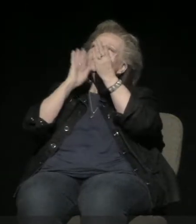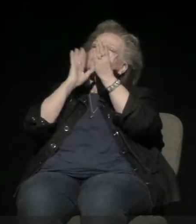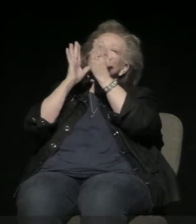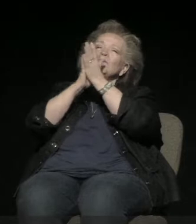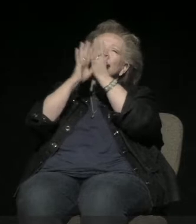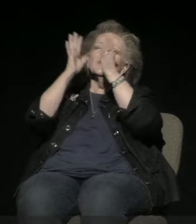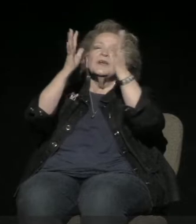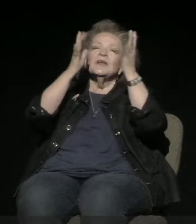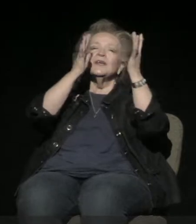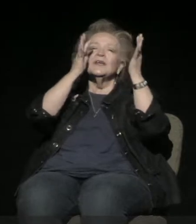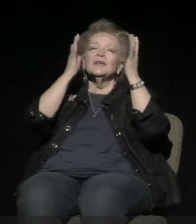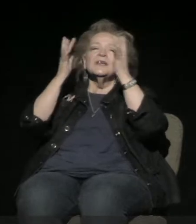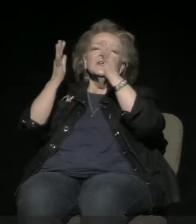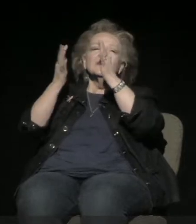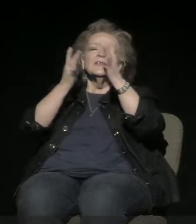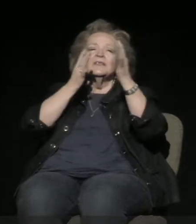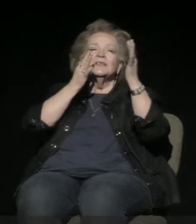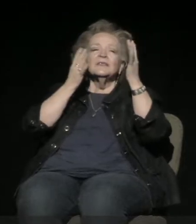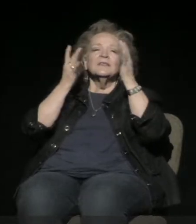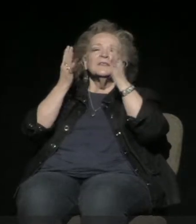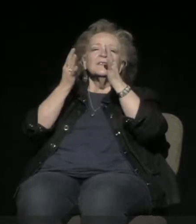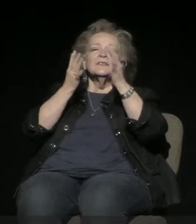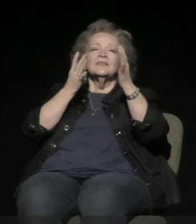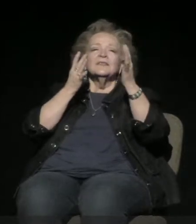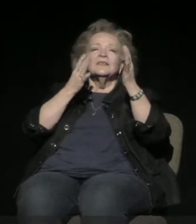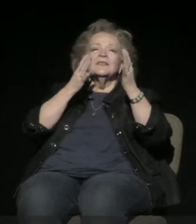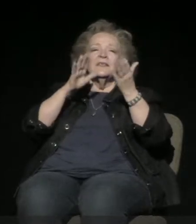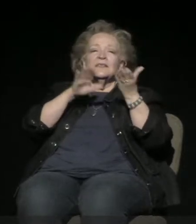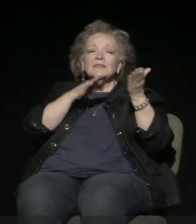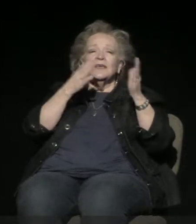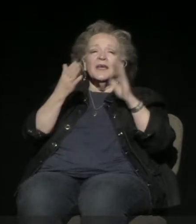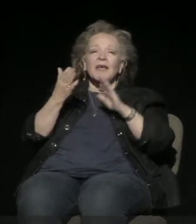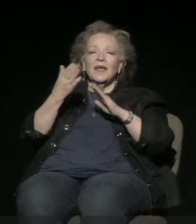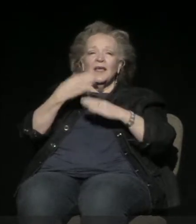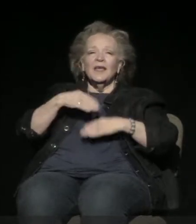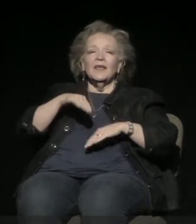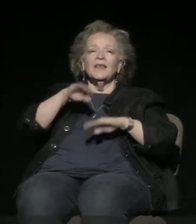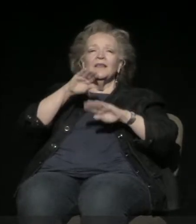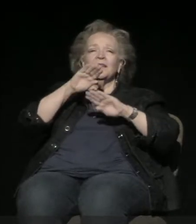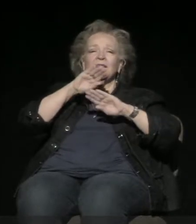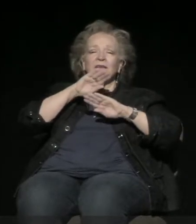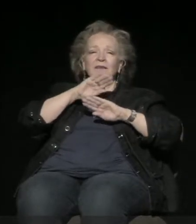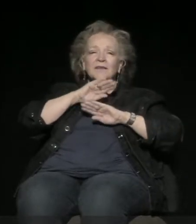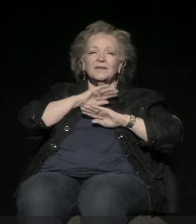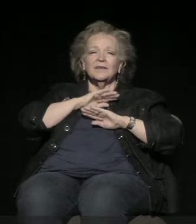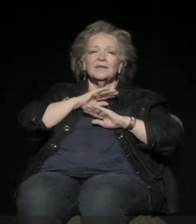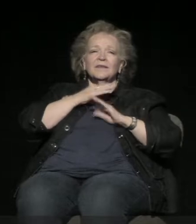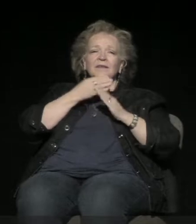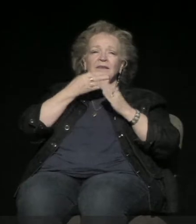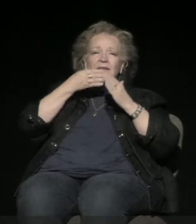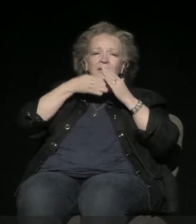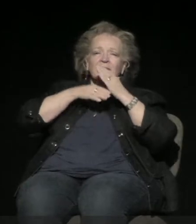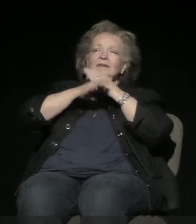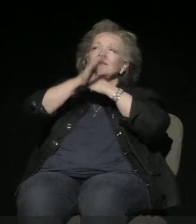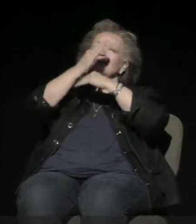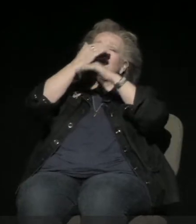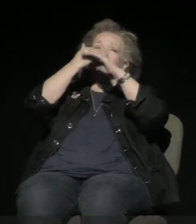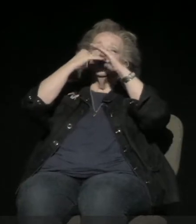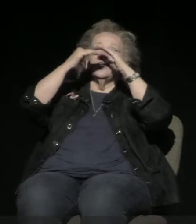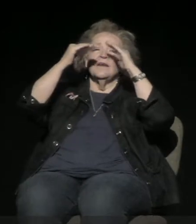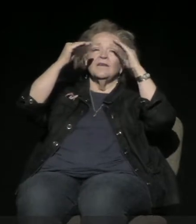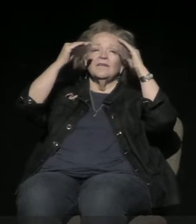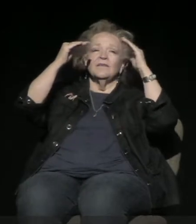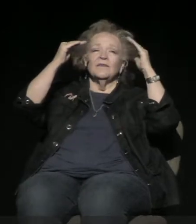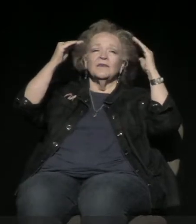Till In Death We Meet On Heaven's Shore On